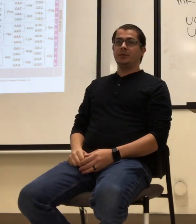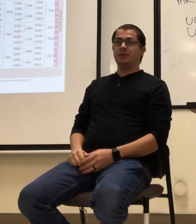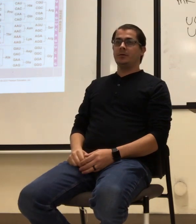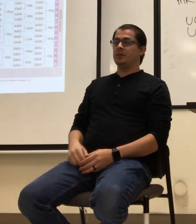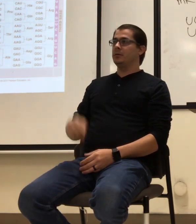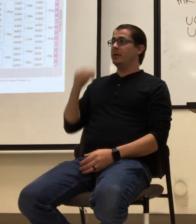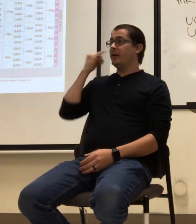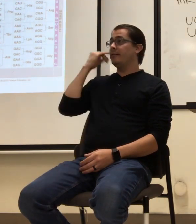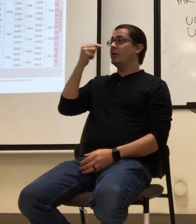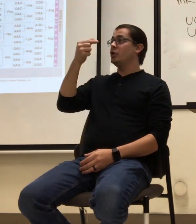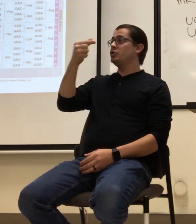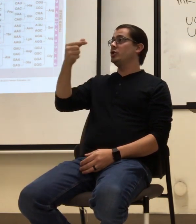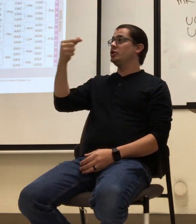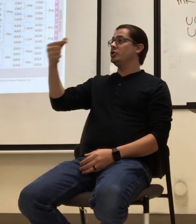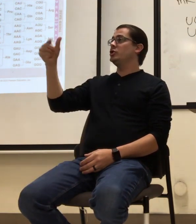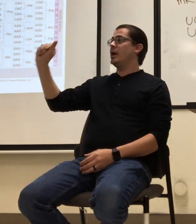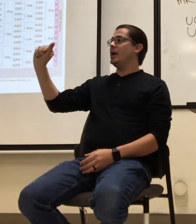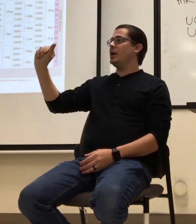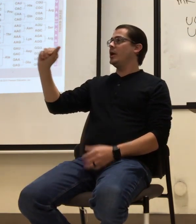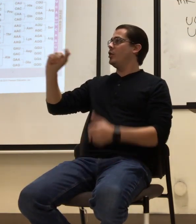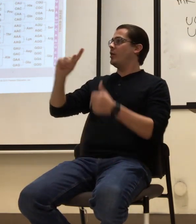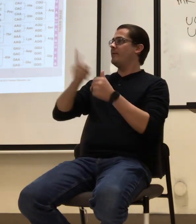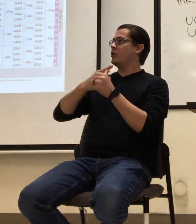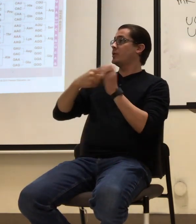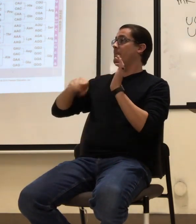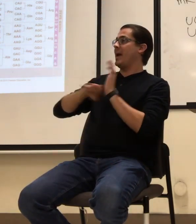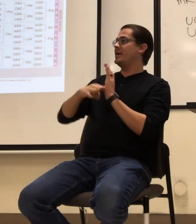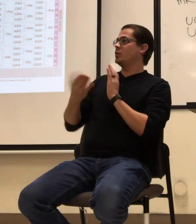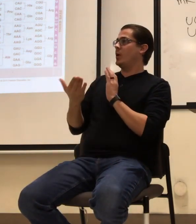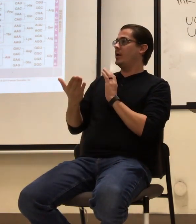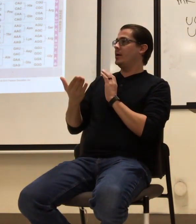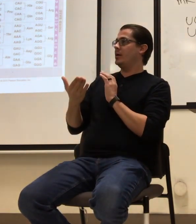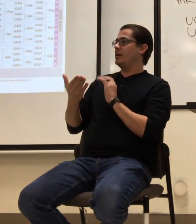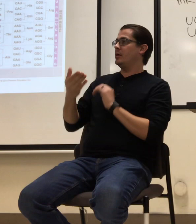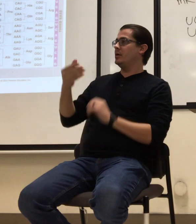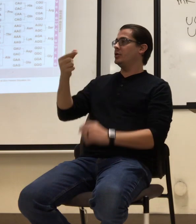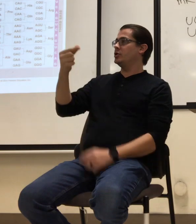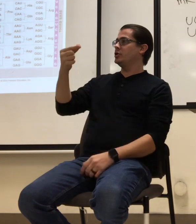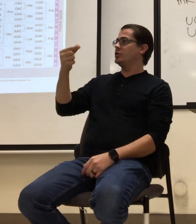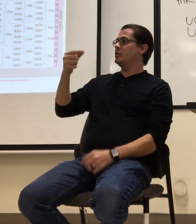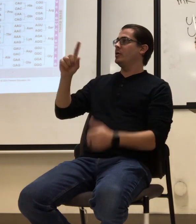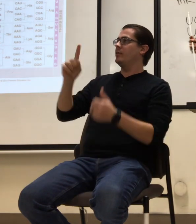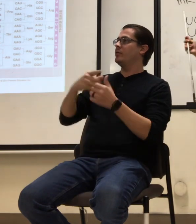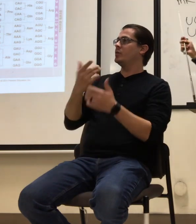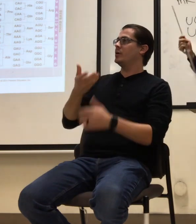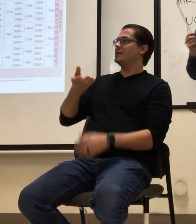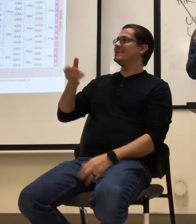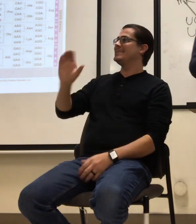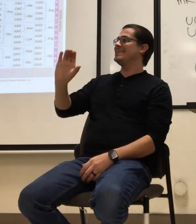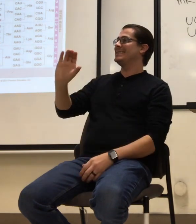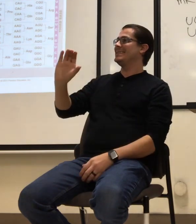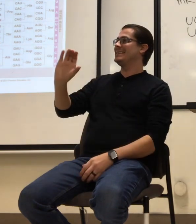of GGA. What's the first base of GGA? What's first?